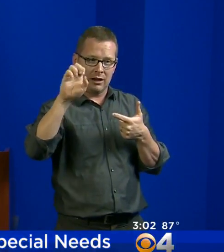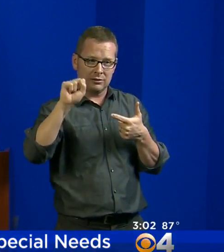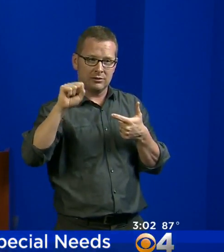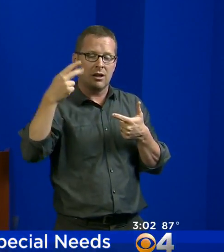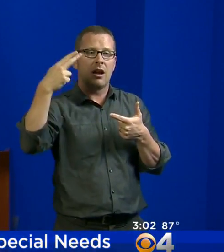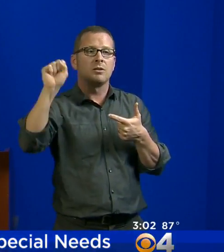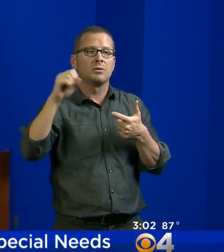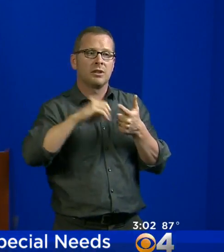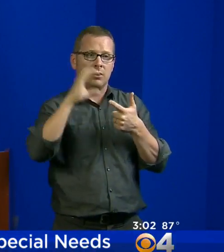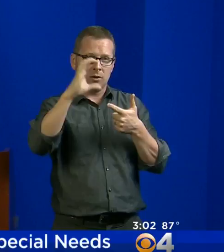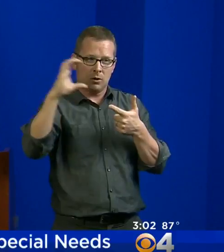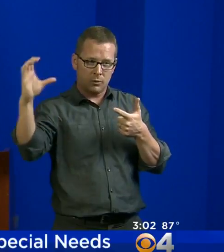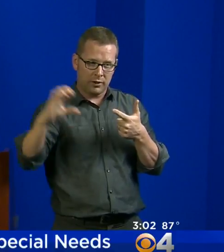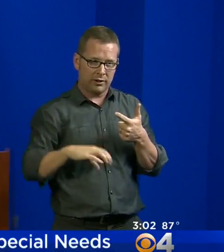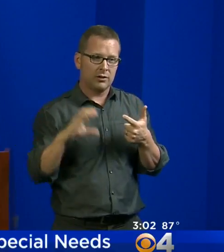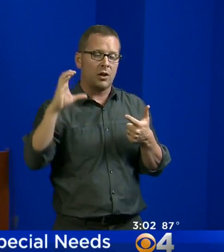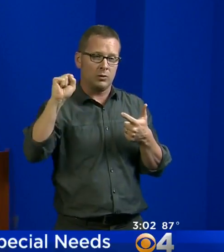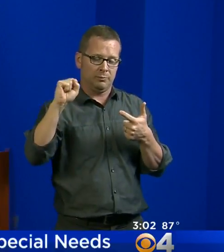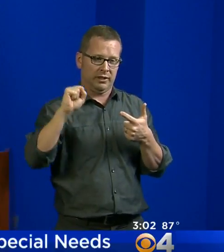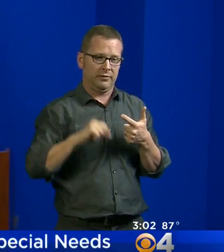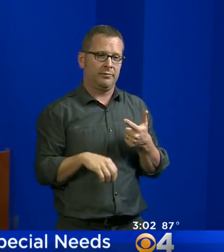Elementary School in Davie.